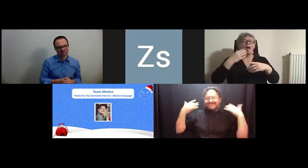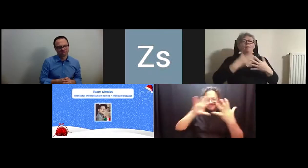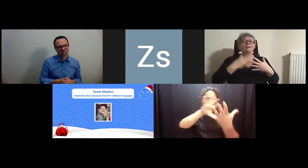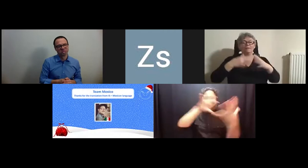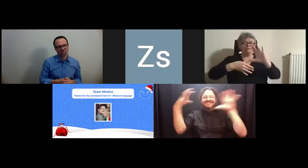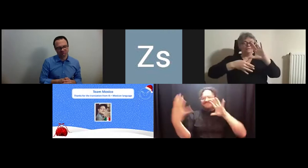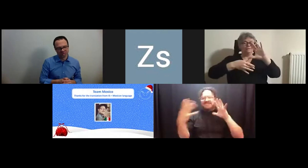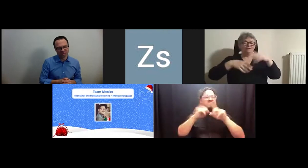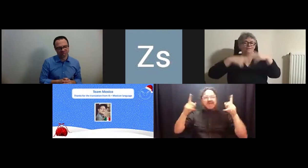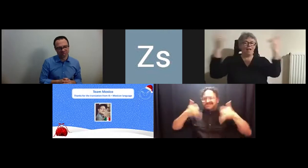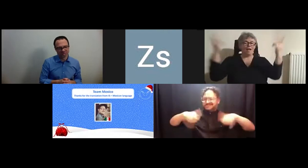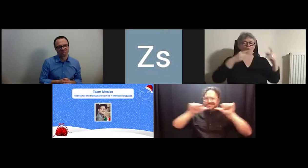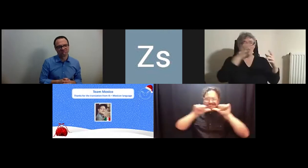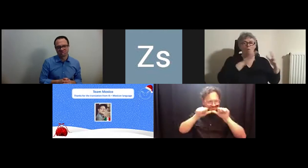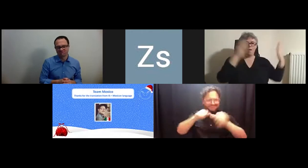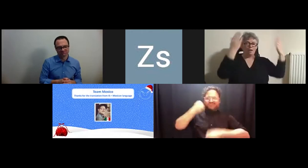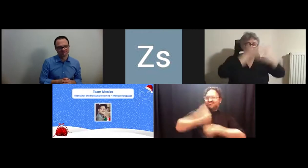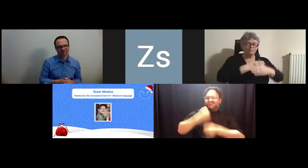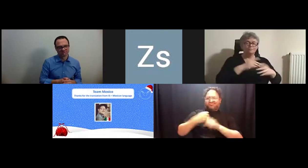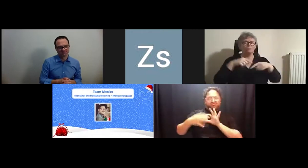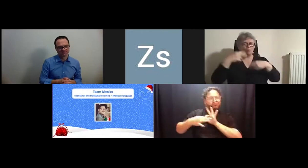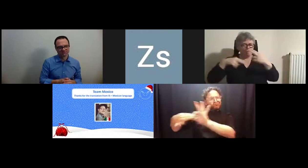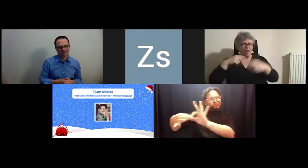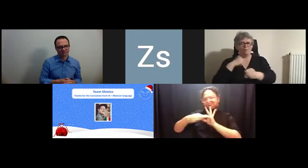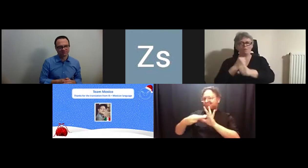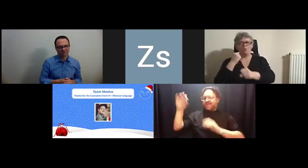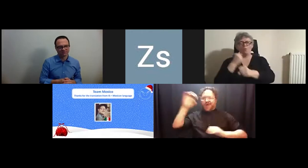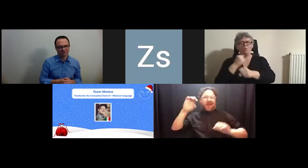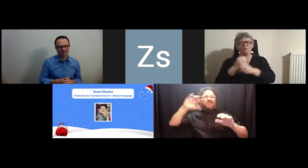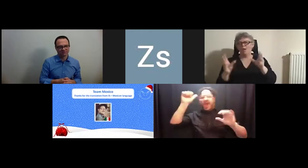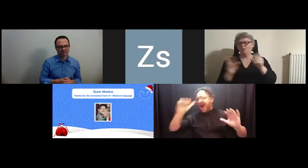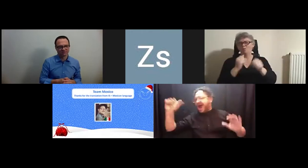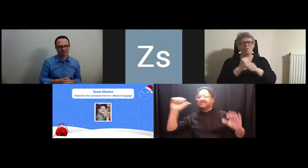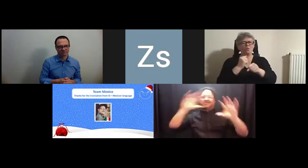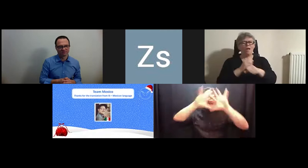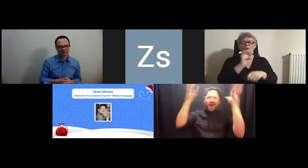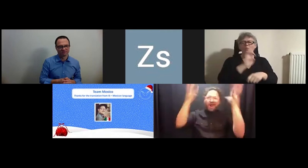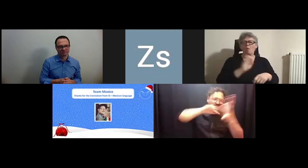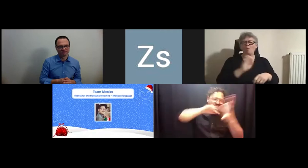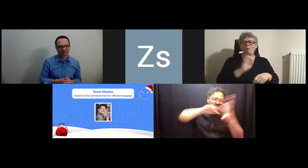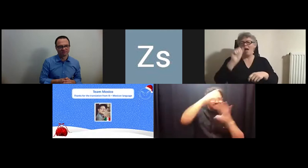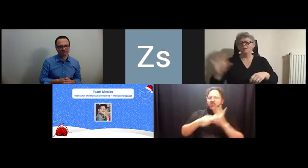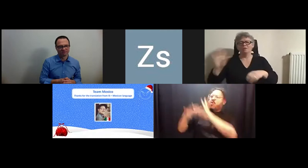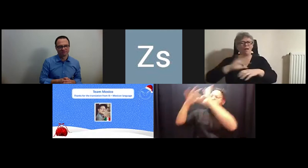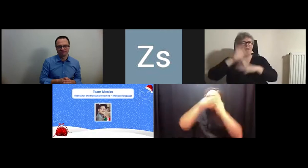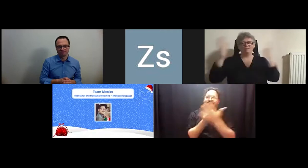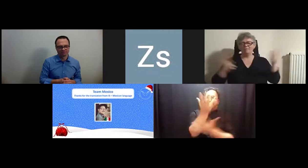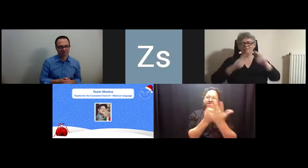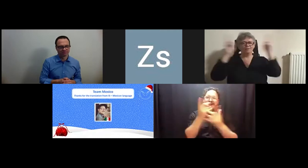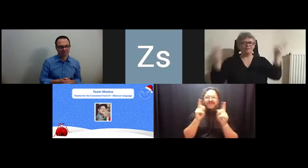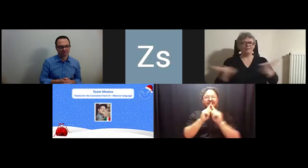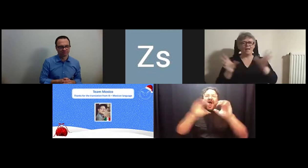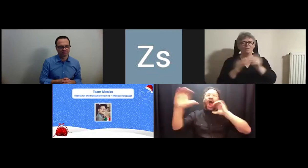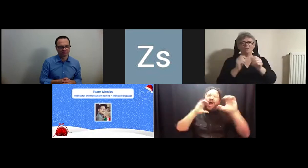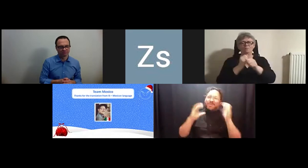I know that it's in the evening there and here is daytime, but it was no problem. We worked together with Asia,